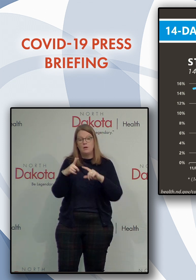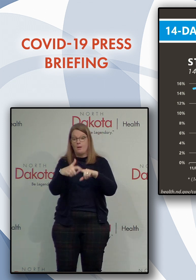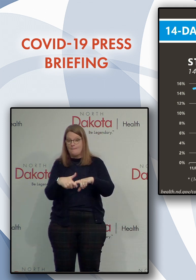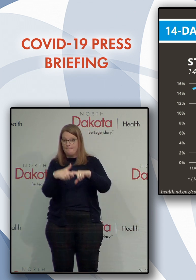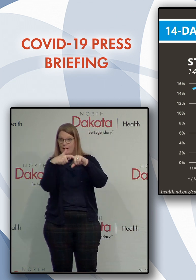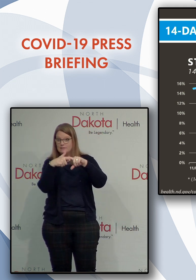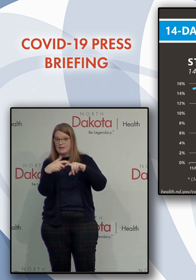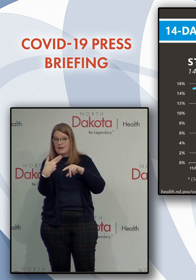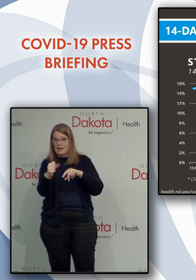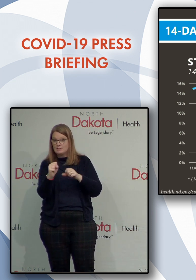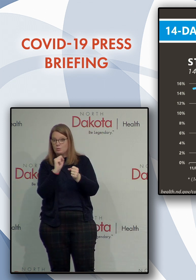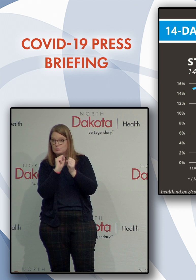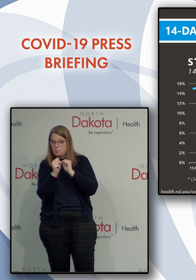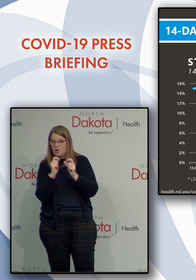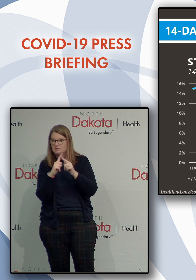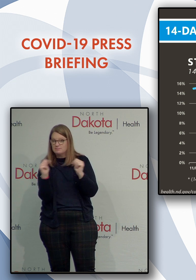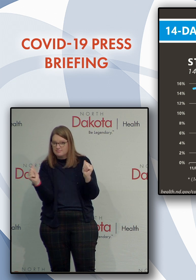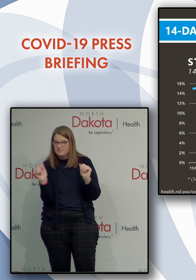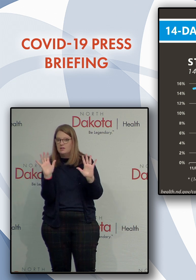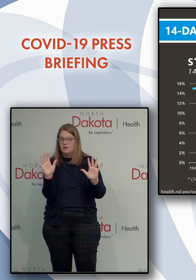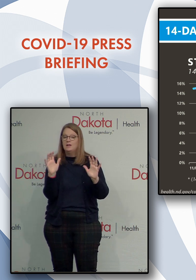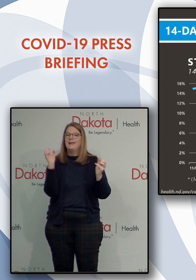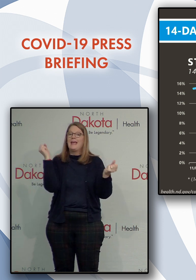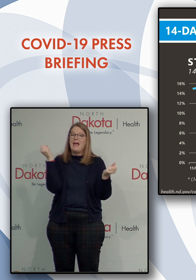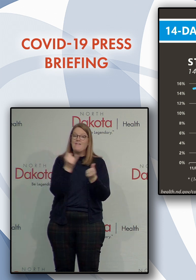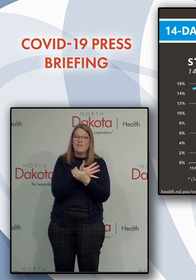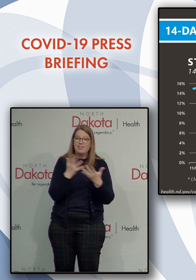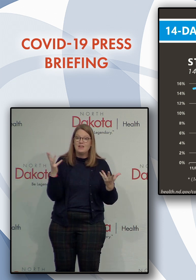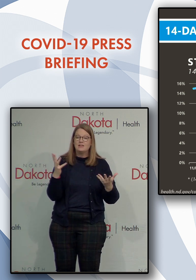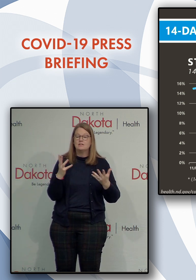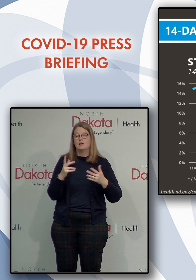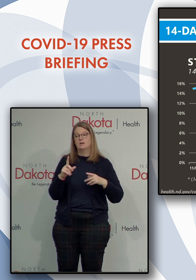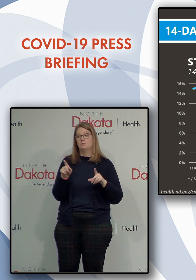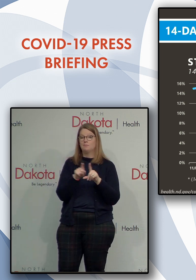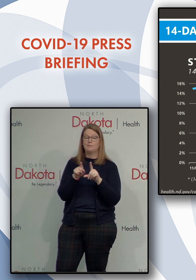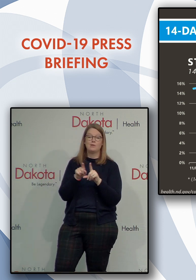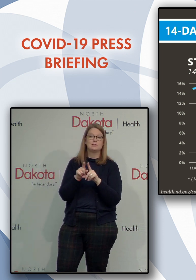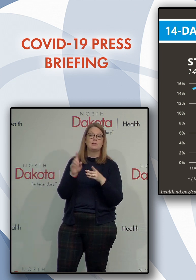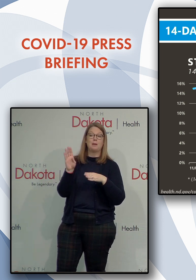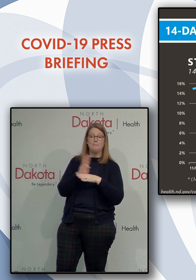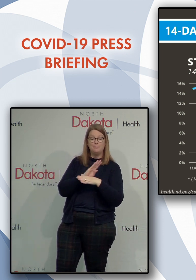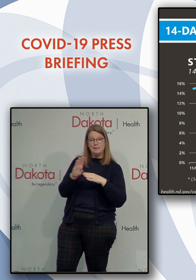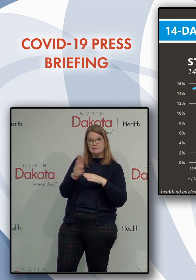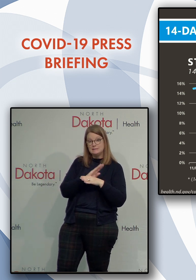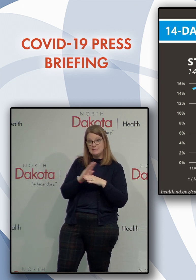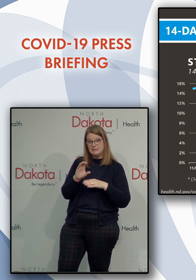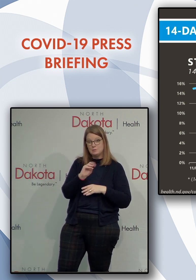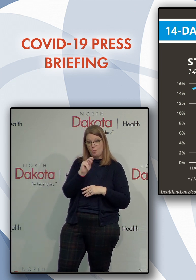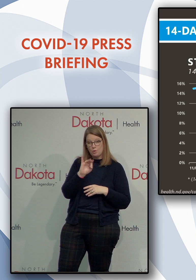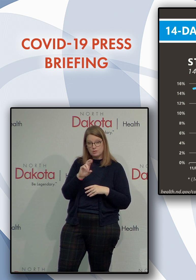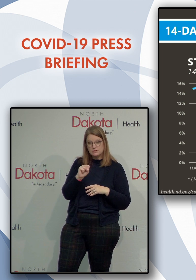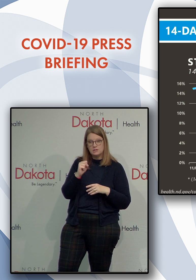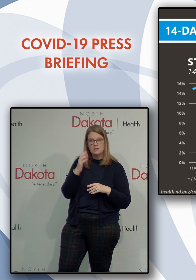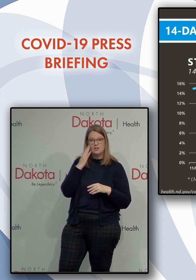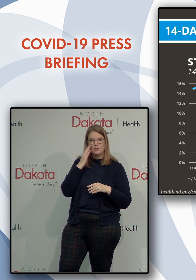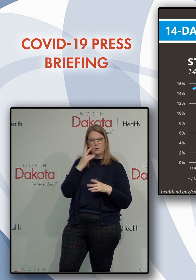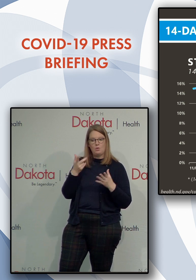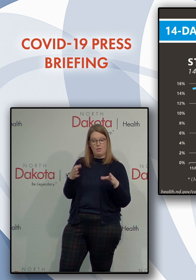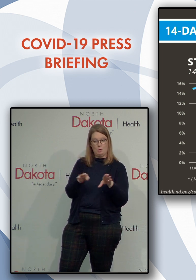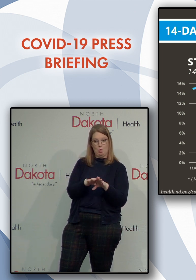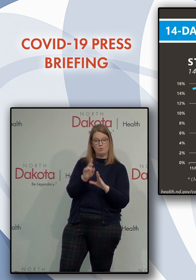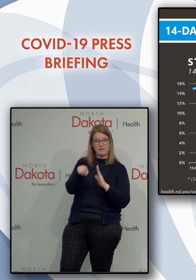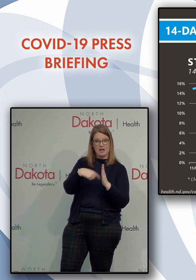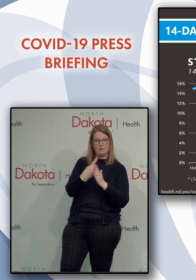and gatherings in that manner. All of these things combined, the business owners that have been complying with the earlier